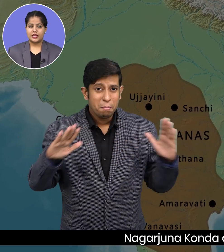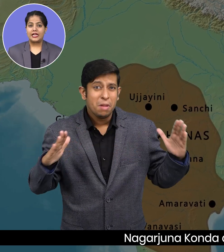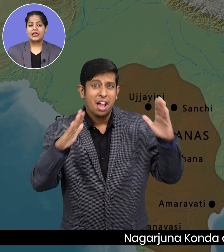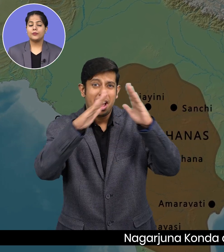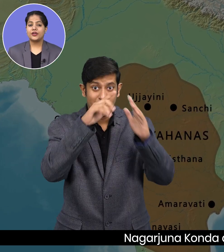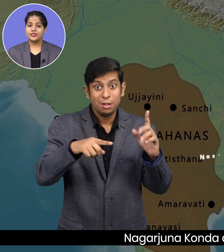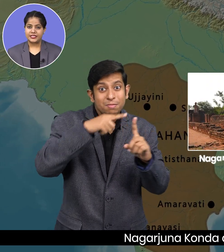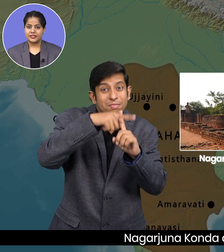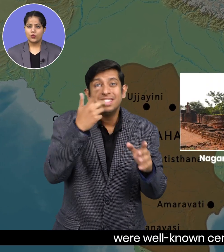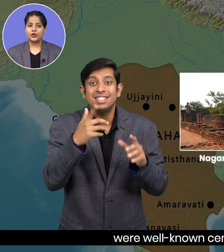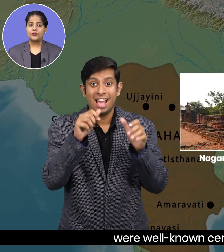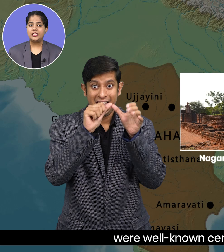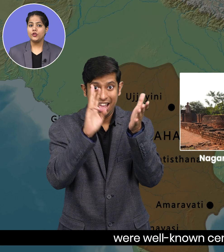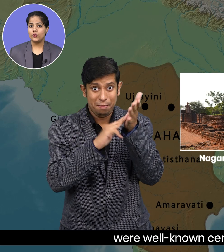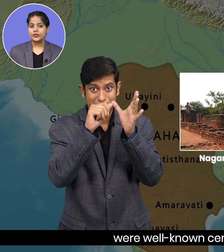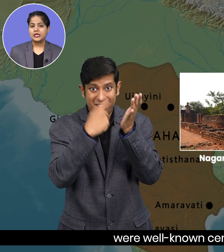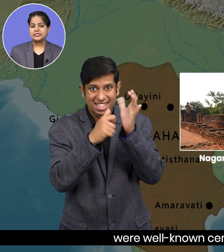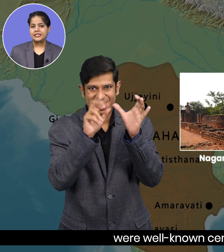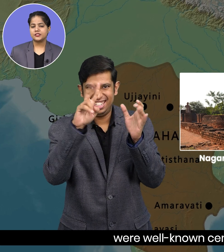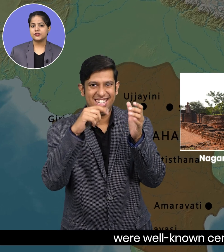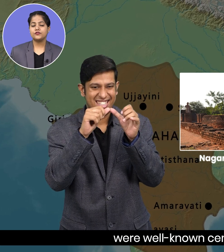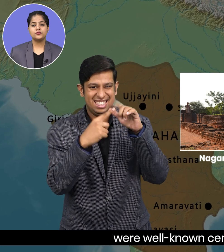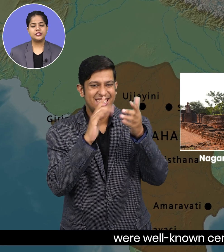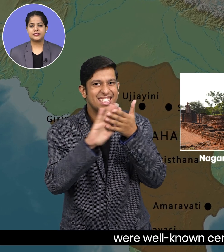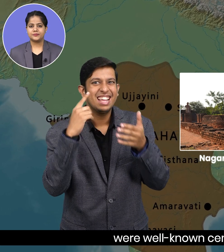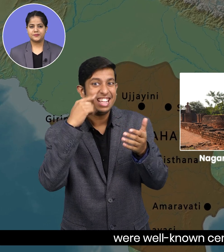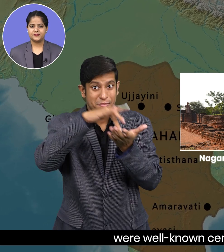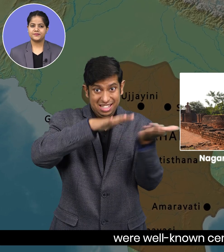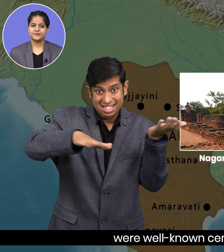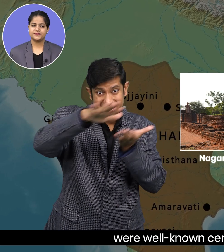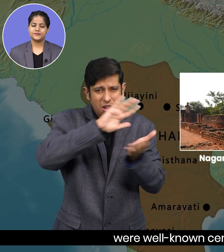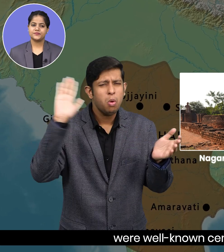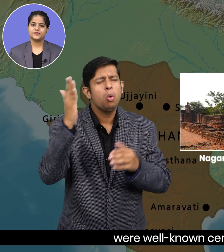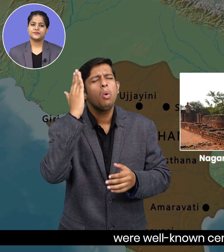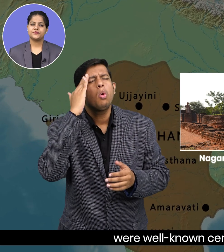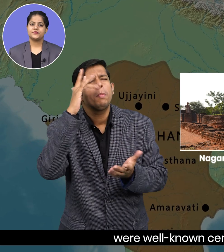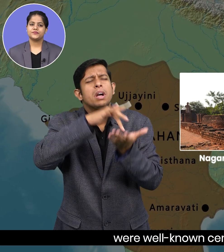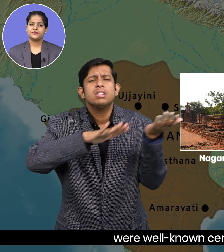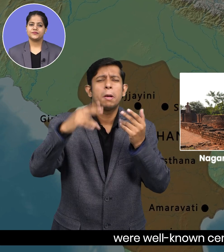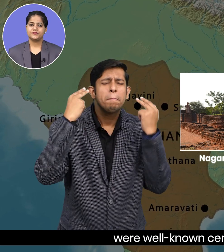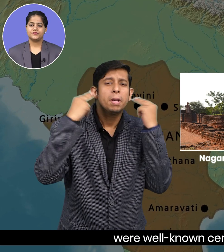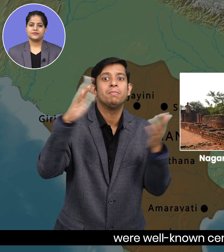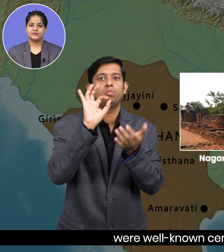Nagarjunakonda and Amravati were well-known centers of Buddhism.